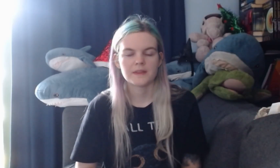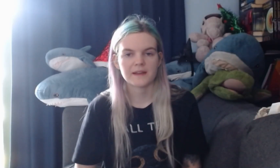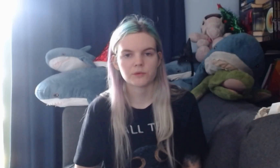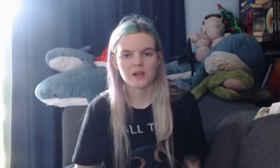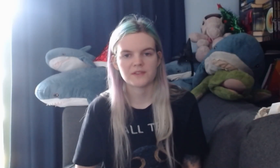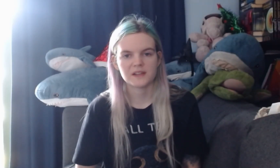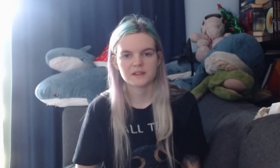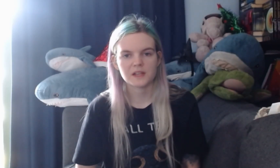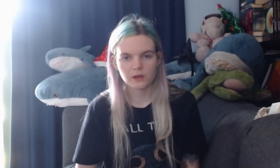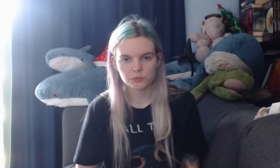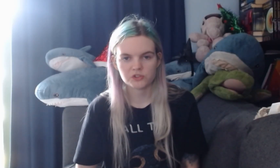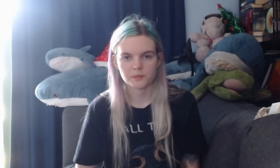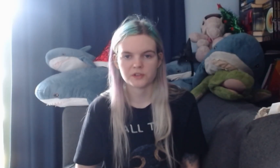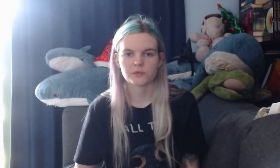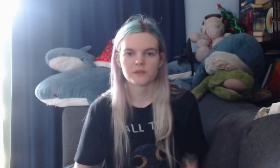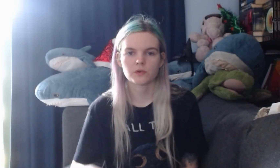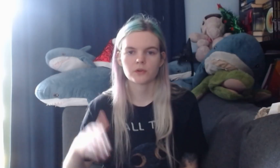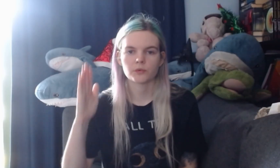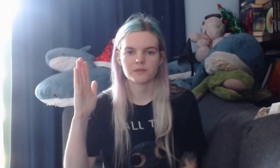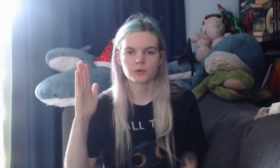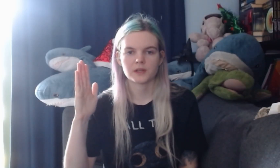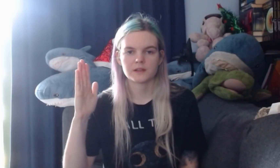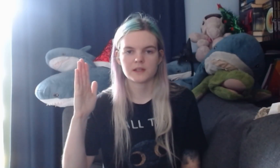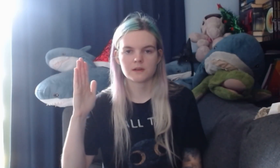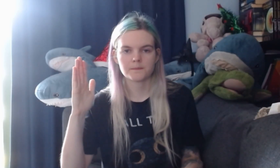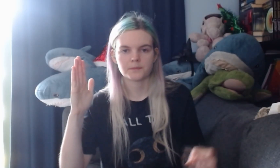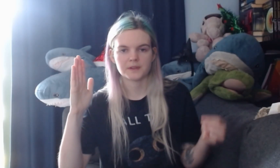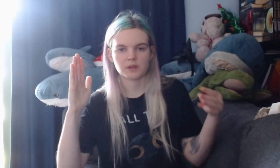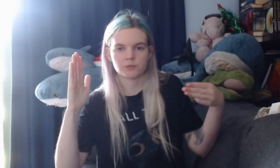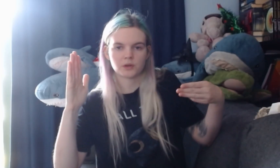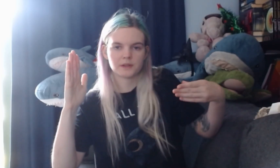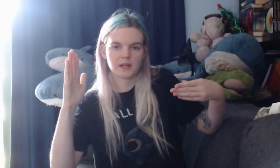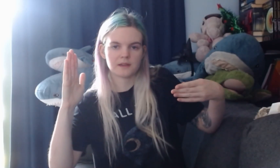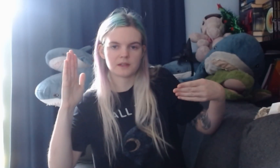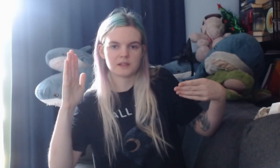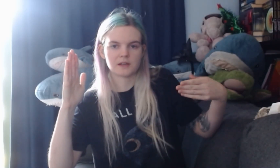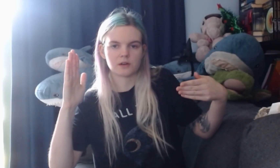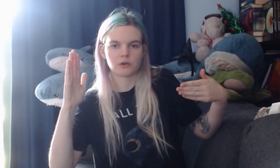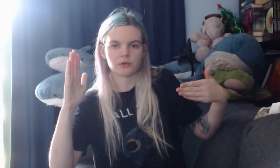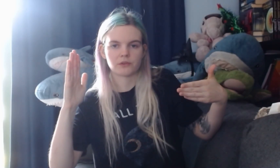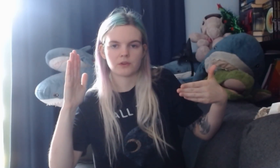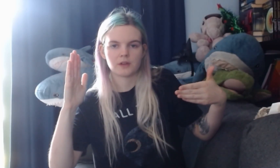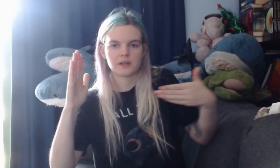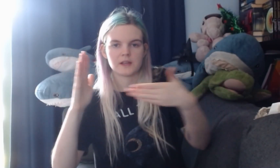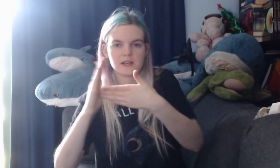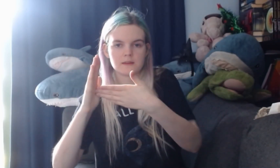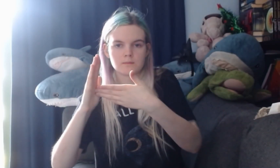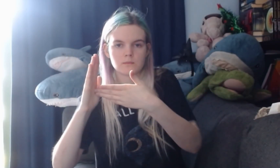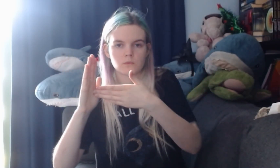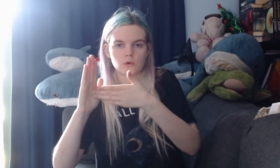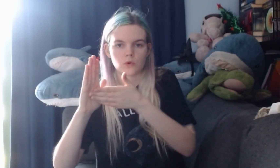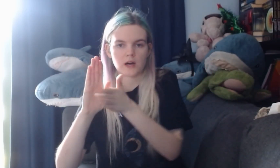Next we have in and out, which are pretty straightforward. So we have one hand here, then we have one hand that either goes in or